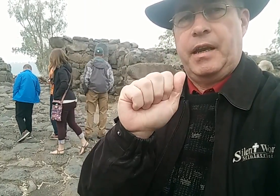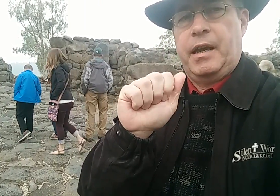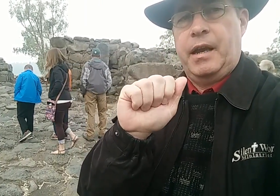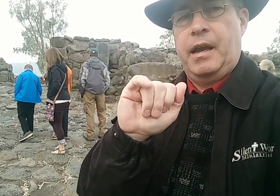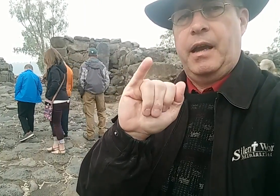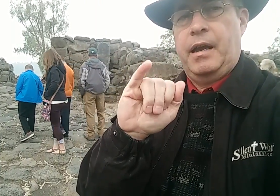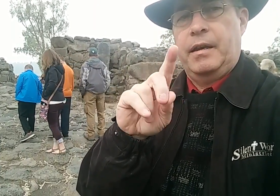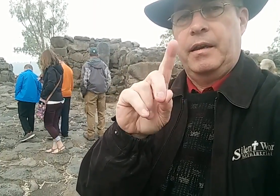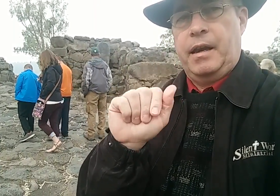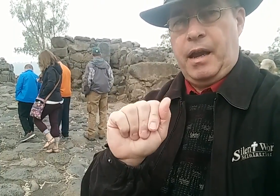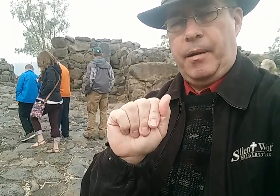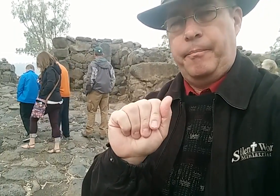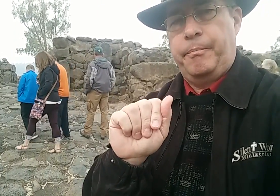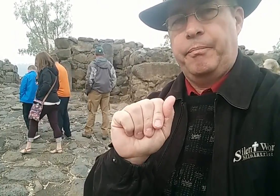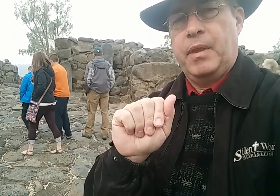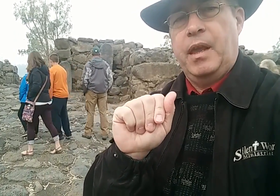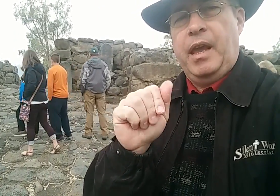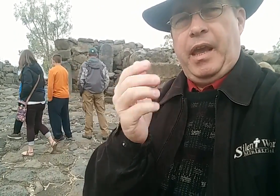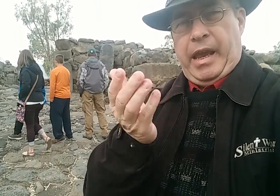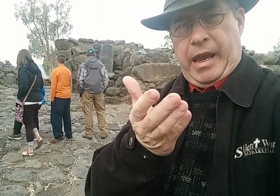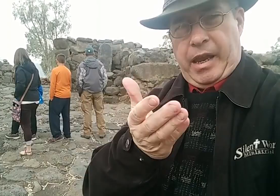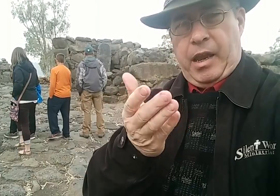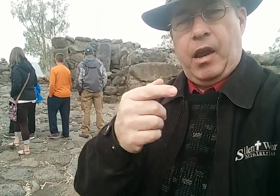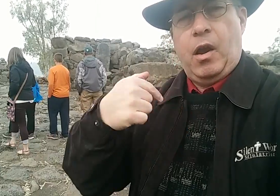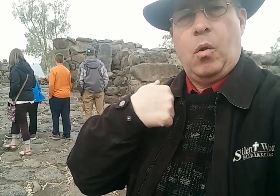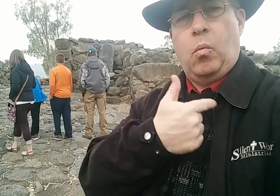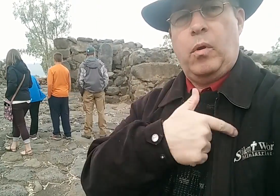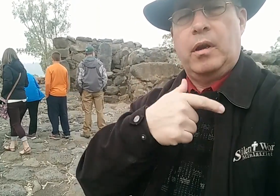So these are the ruins of Bethsaida.